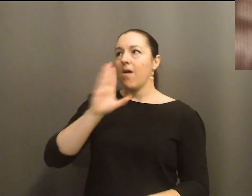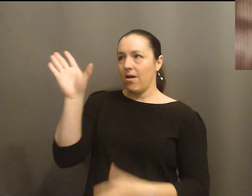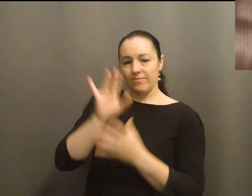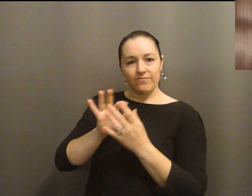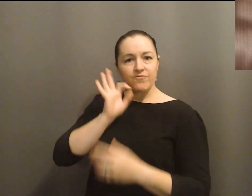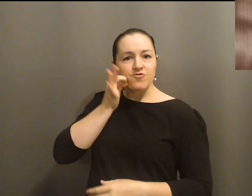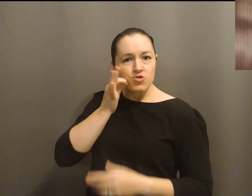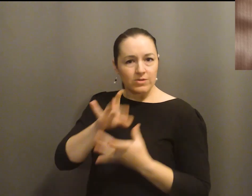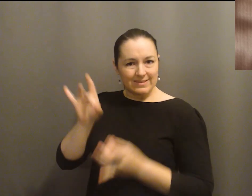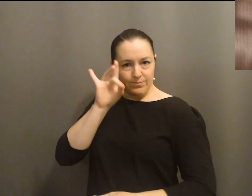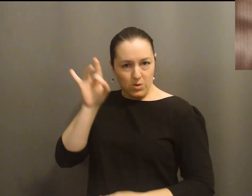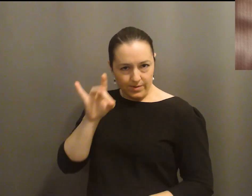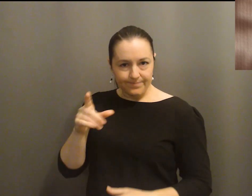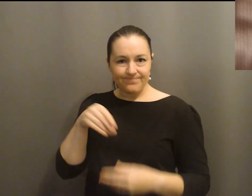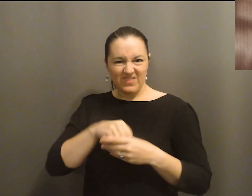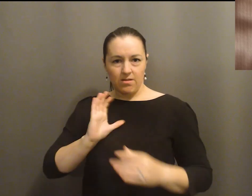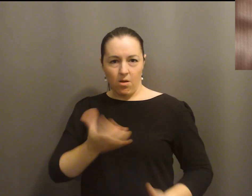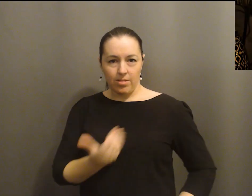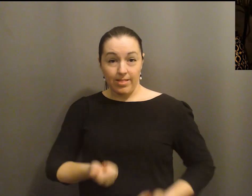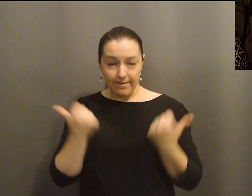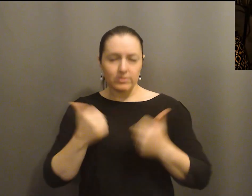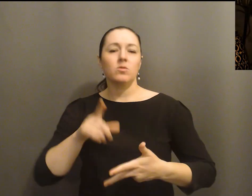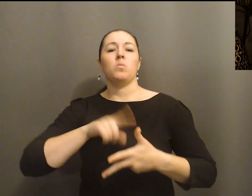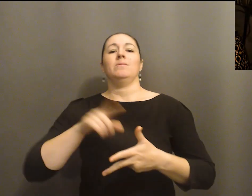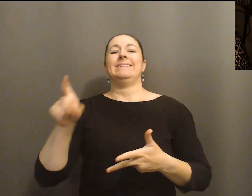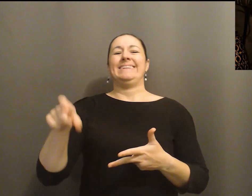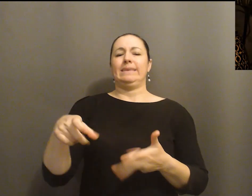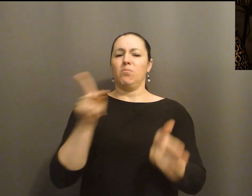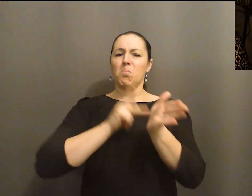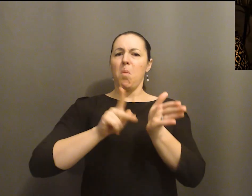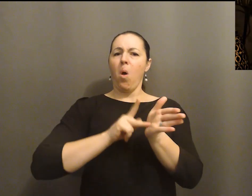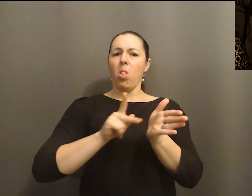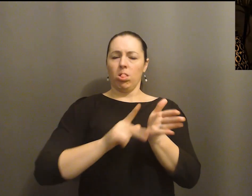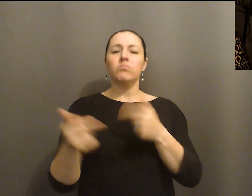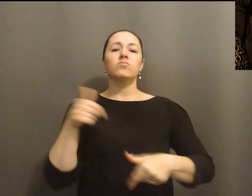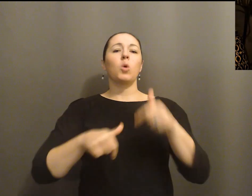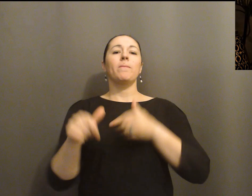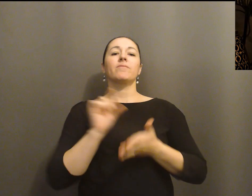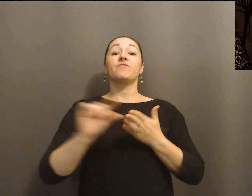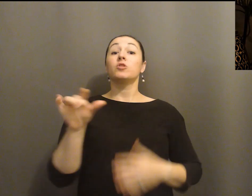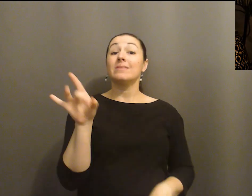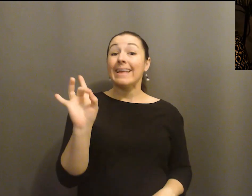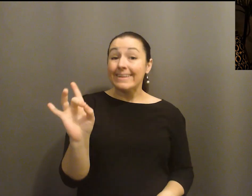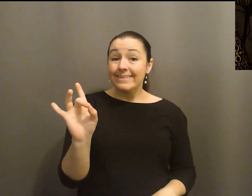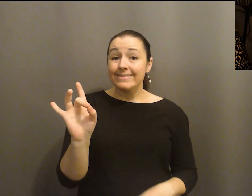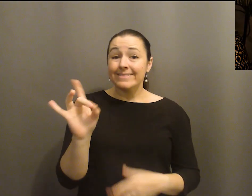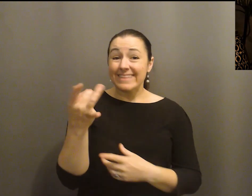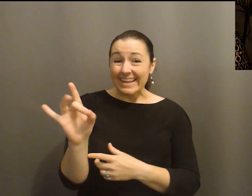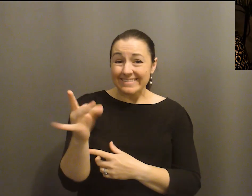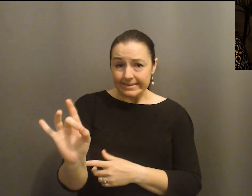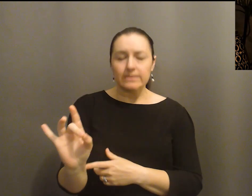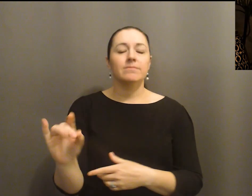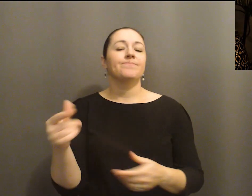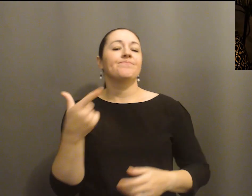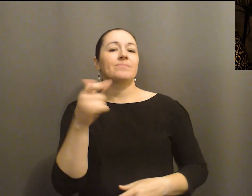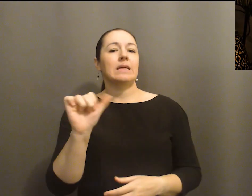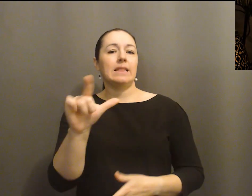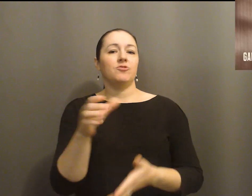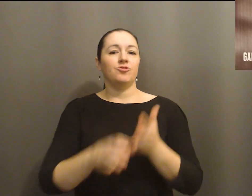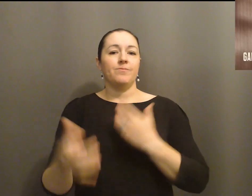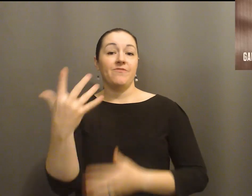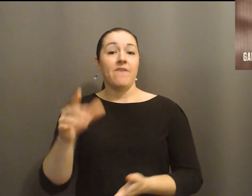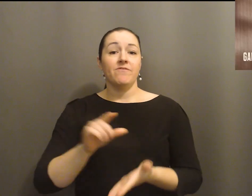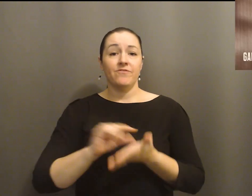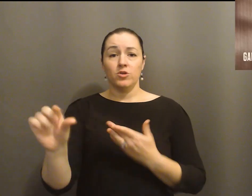our life So let's start with the need What does Paul mean Back to verse 18 of Galatians 5 What does Paul mean when he says